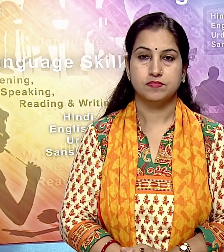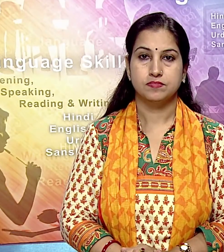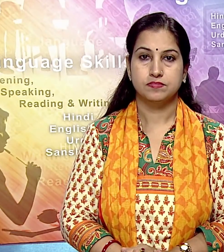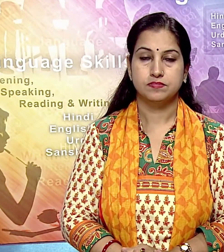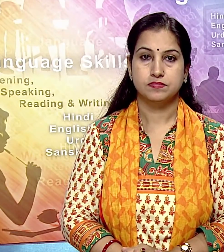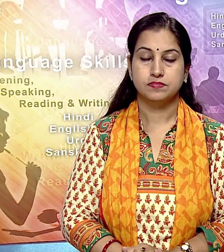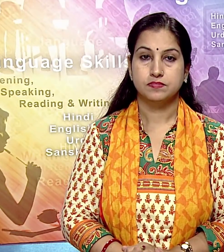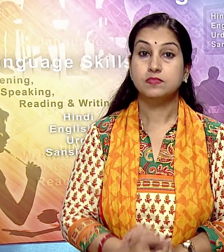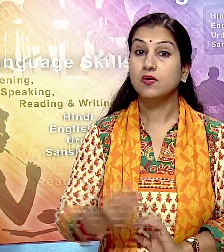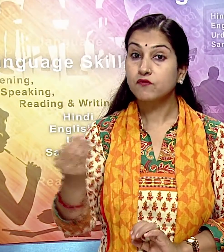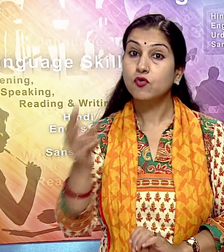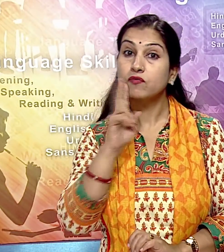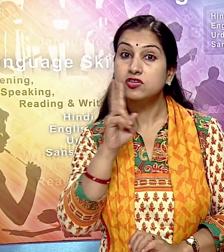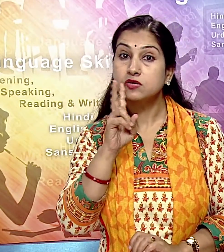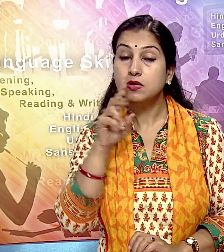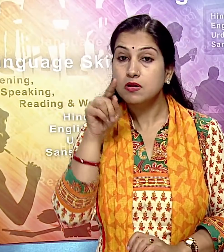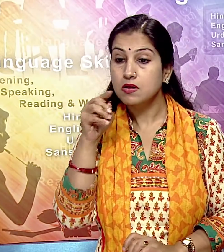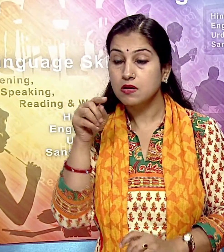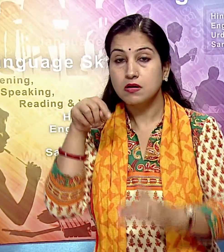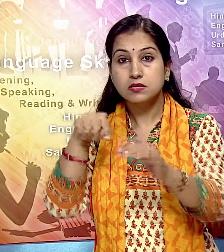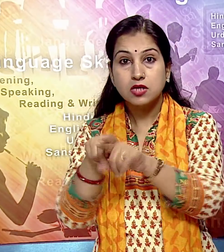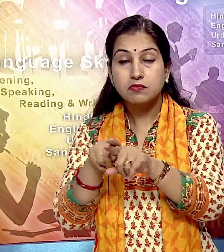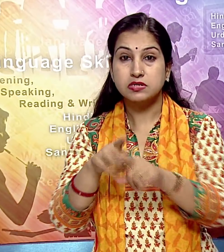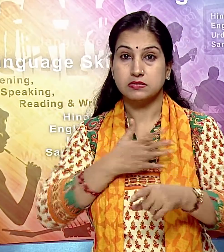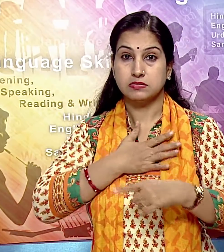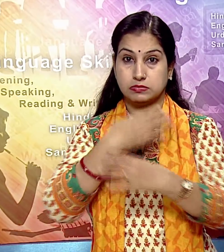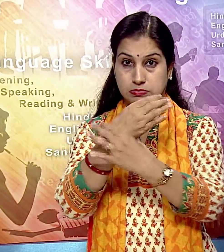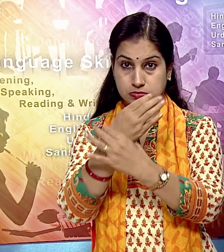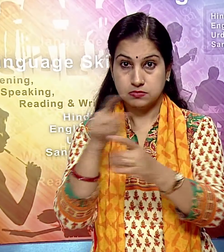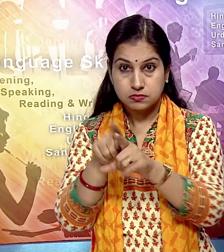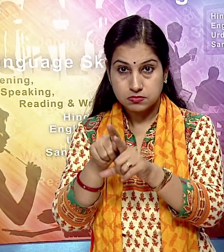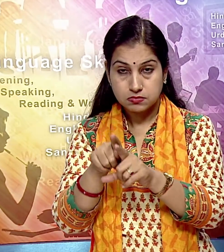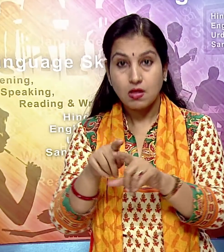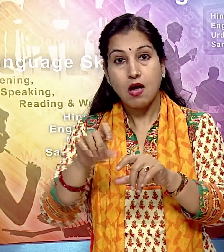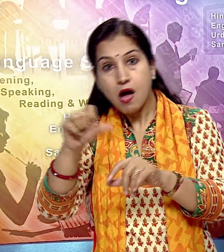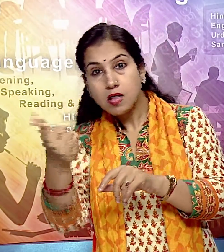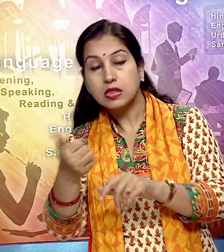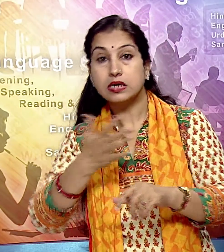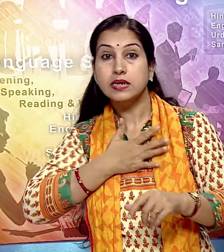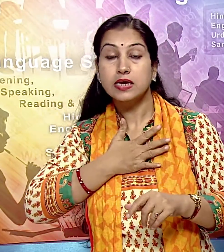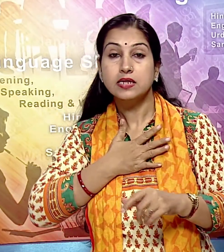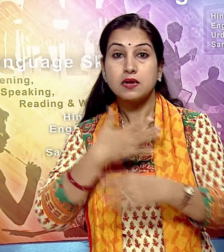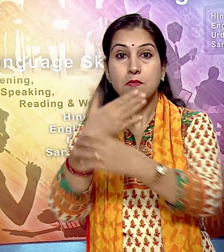High moisture foods like spinach and other green leafy